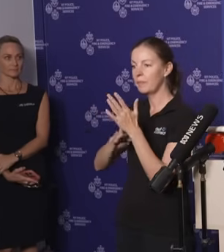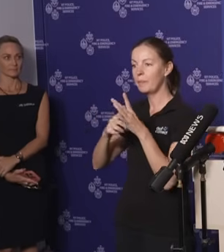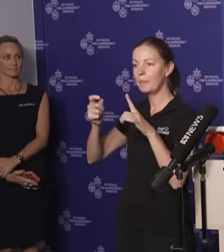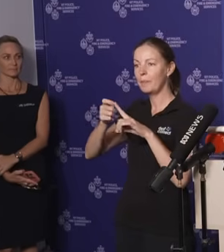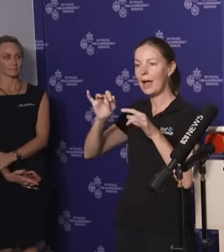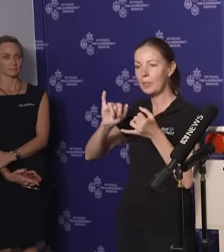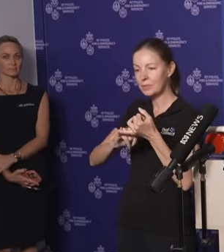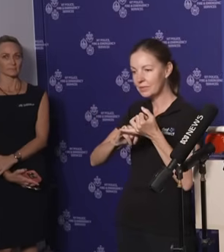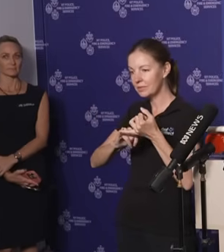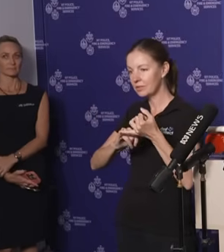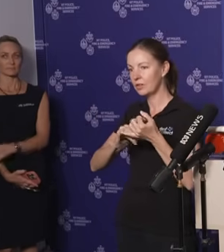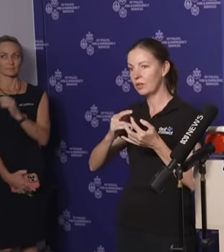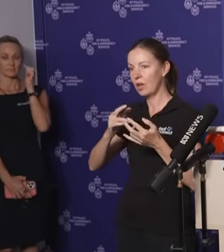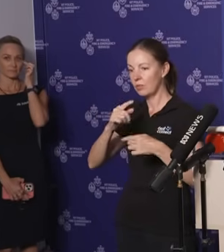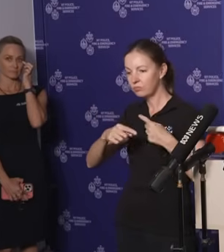Keep flooding